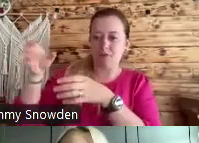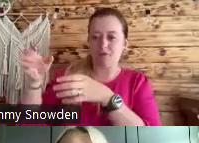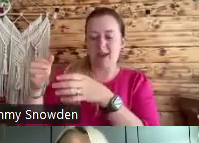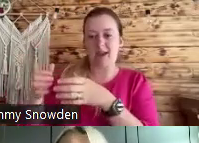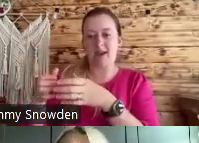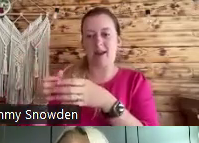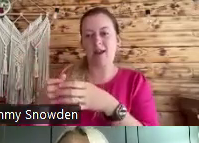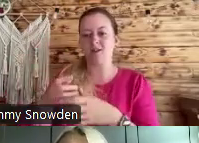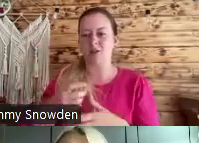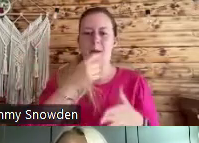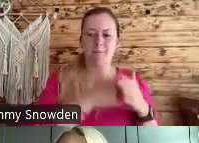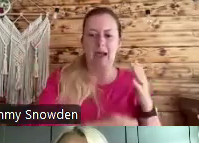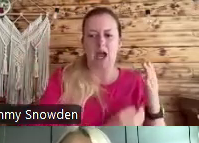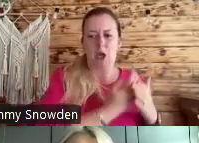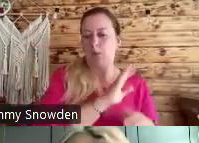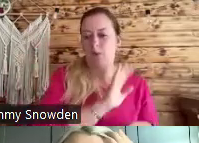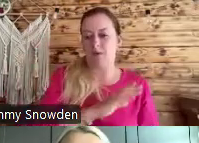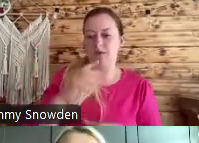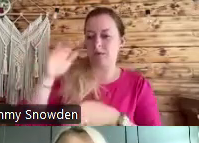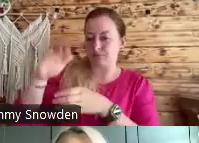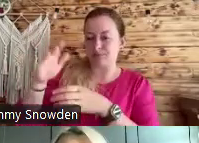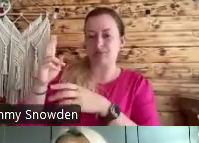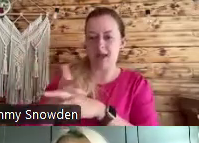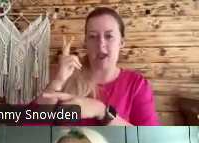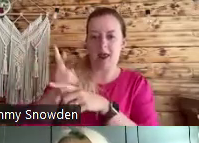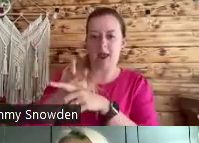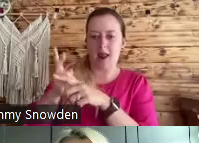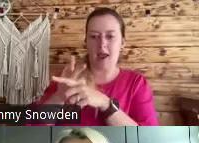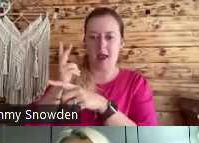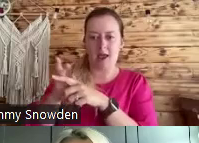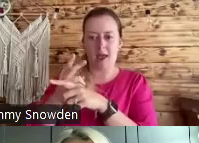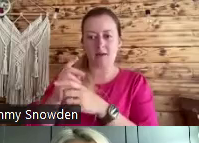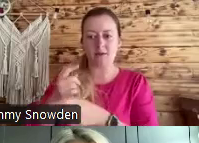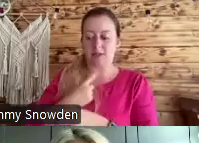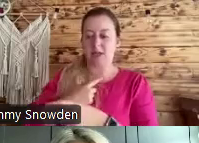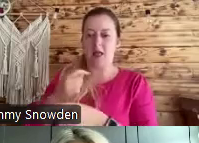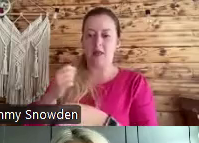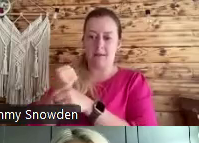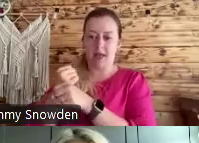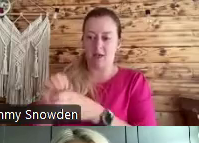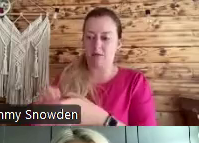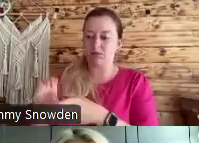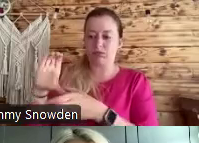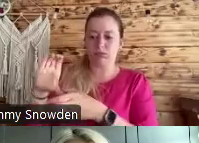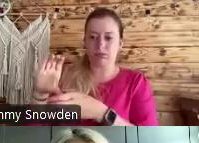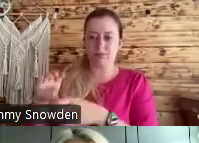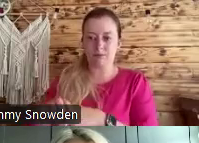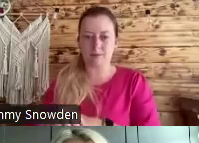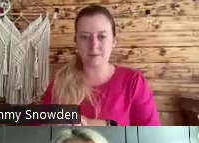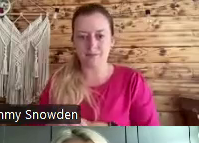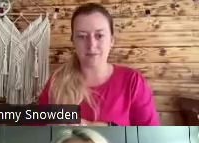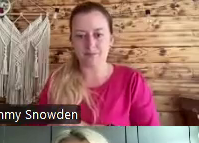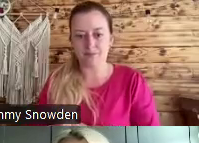dispenser, so it brings out that lovely foaming hand wash. And I think it's, well, somebody will check the price for me, I'm